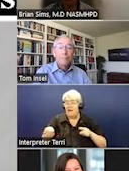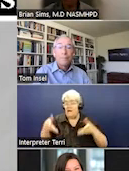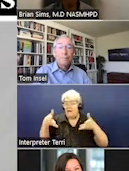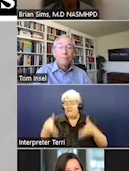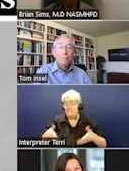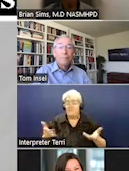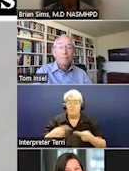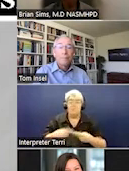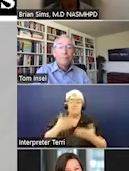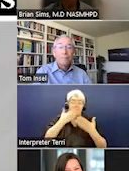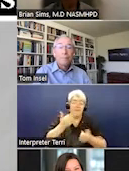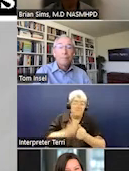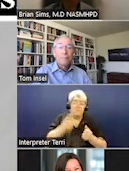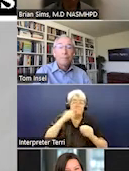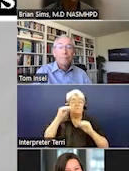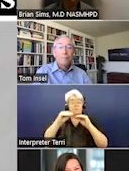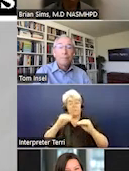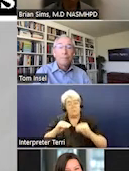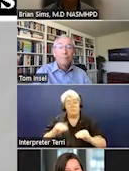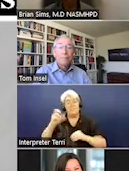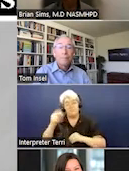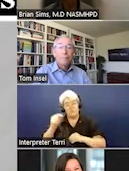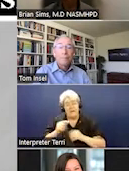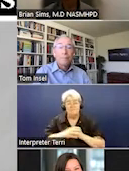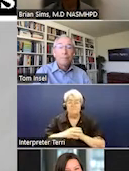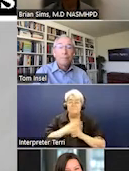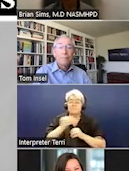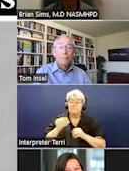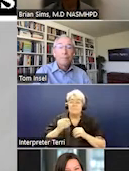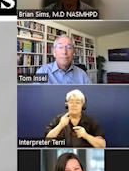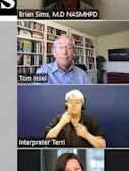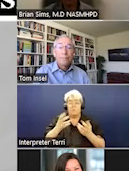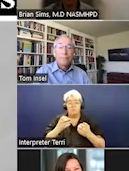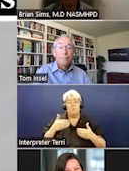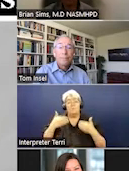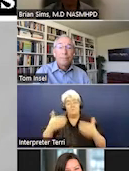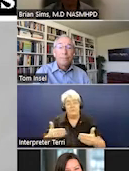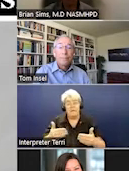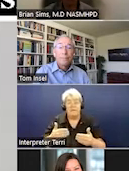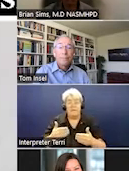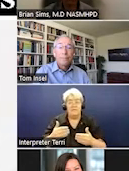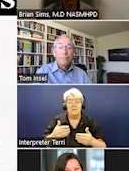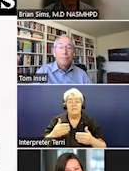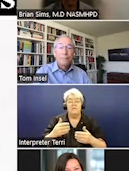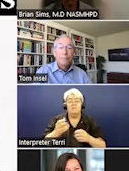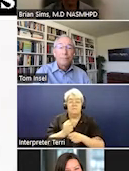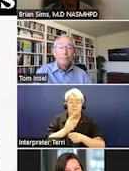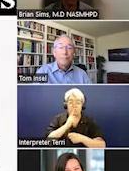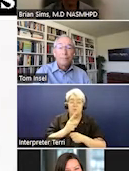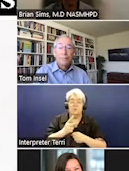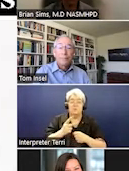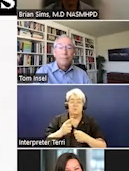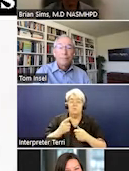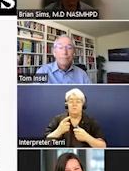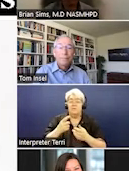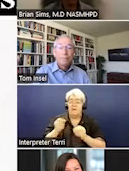want to thank everyone for placing it in the chat box. And we want to move ahead in our program to make sure that we can get to